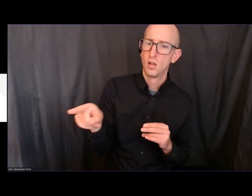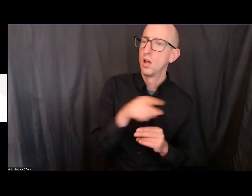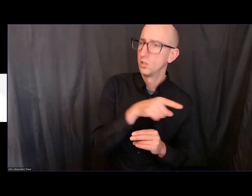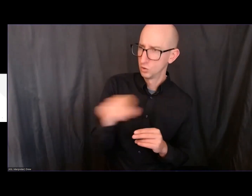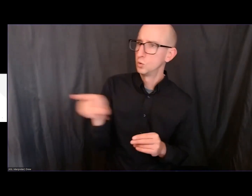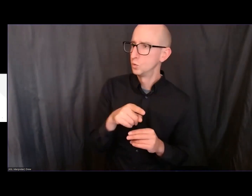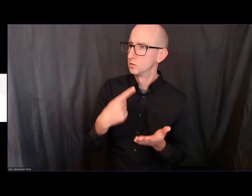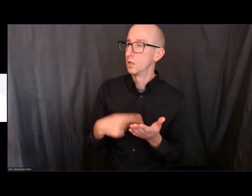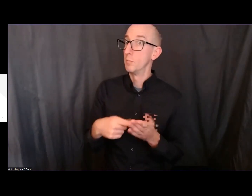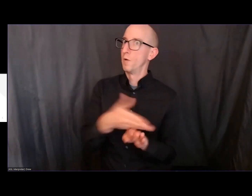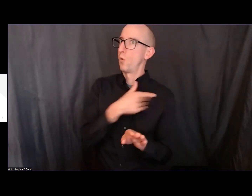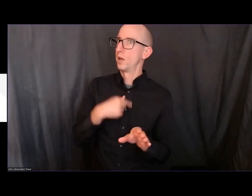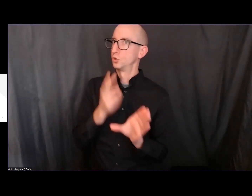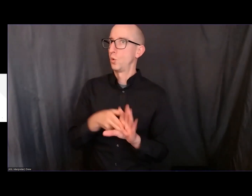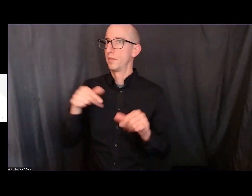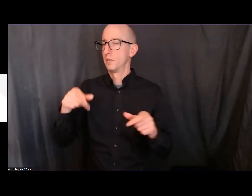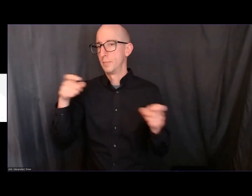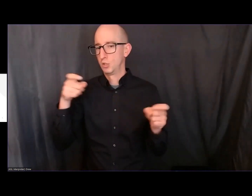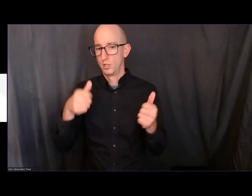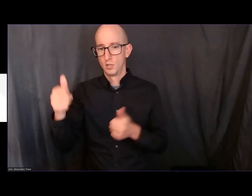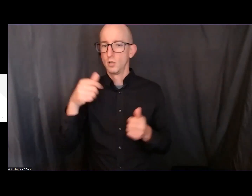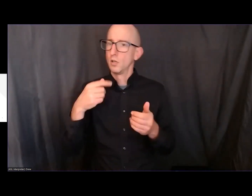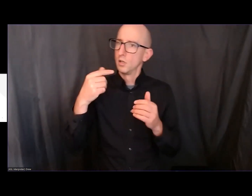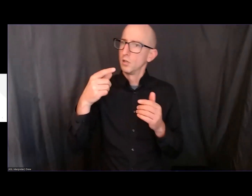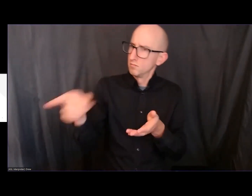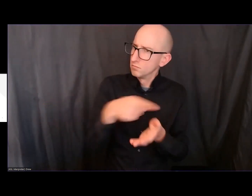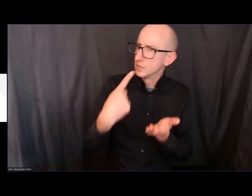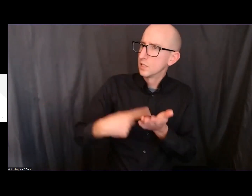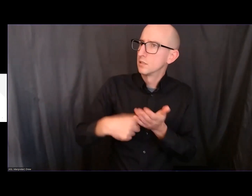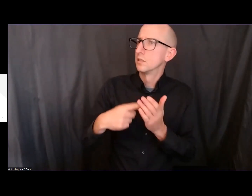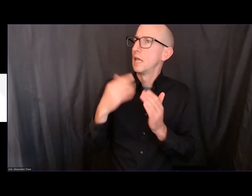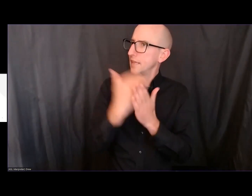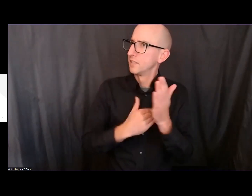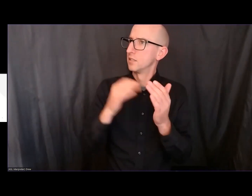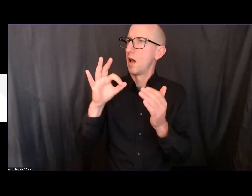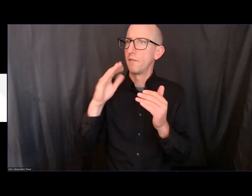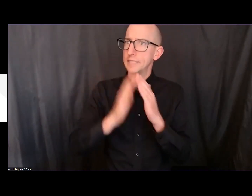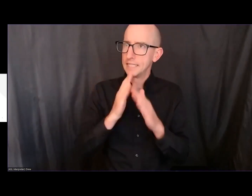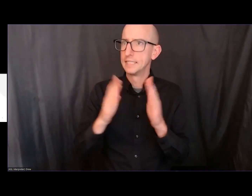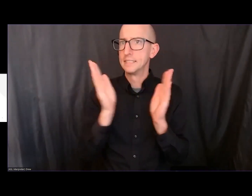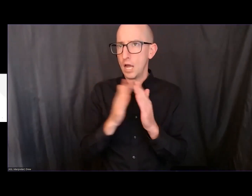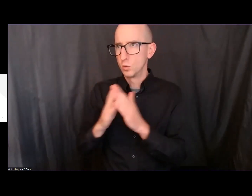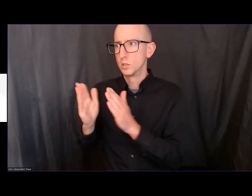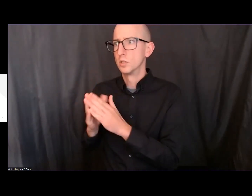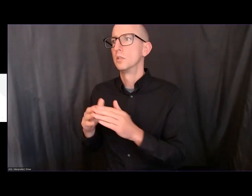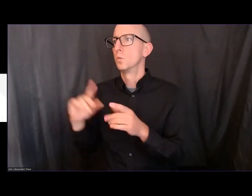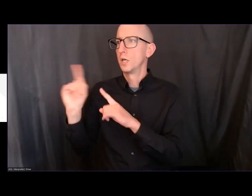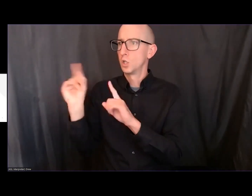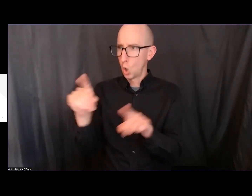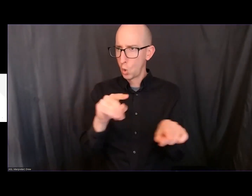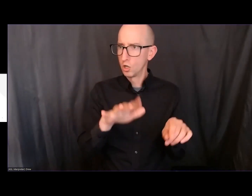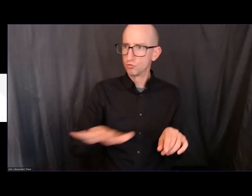list of cities and towns or locations to go across the state to make sure that we are